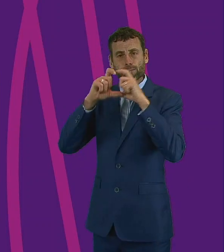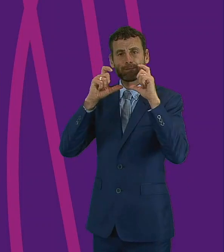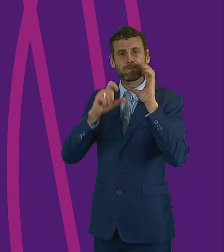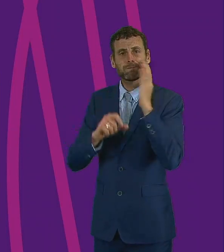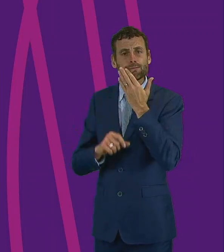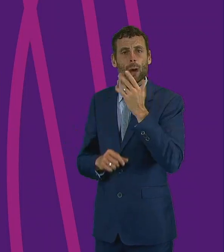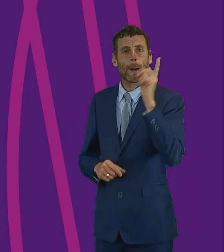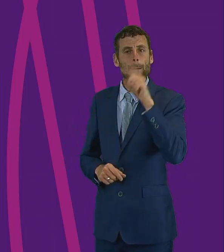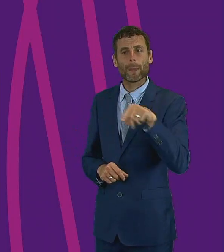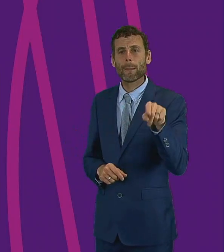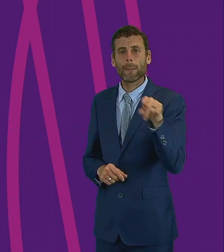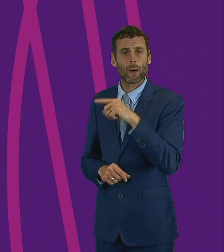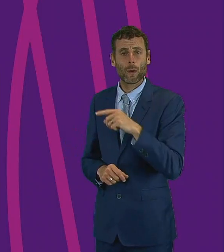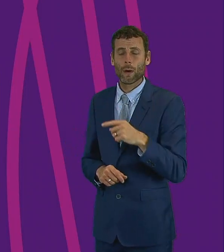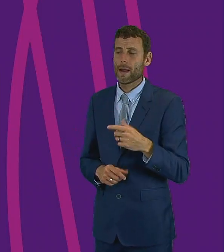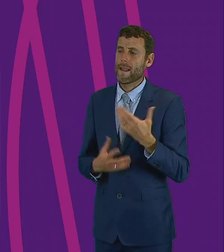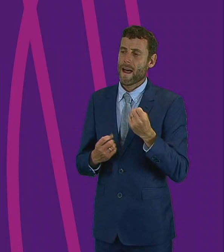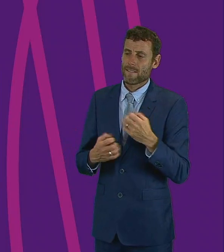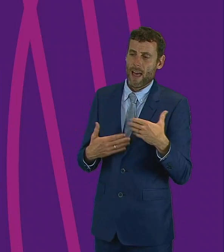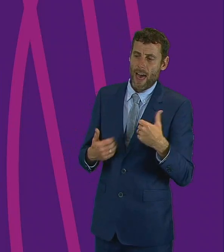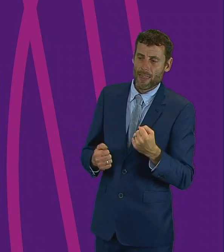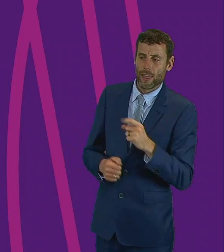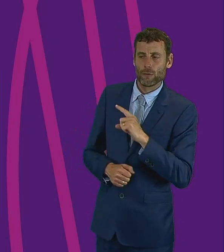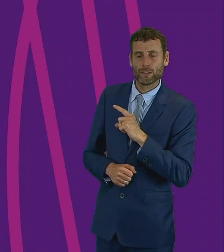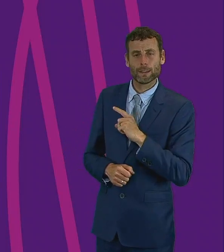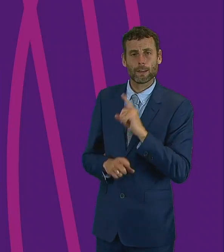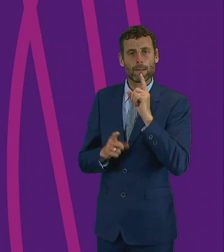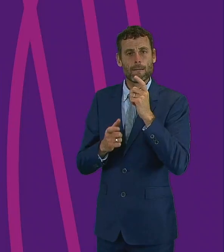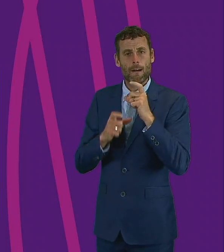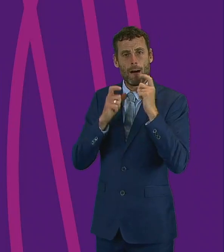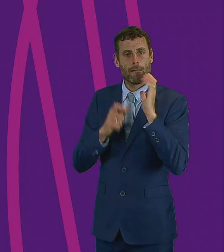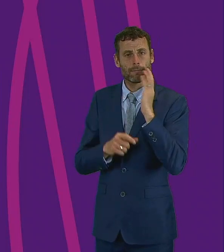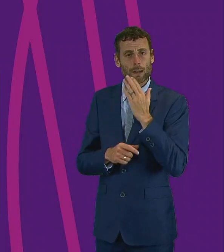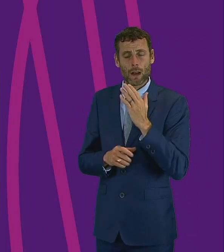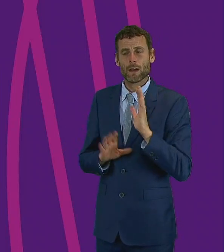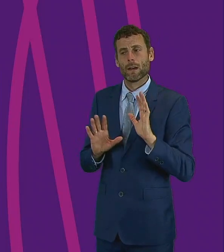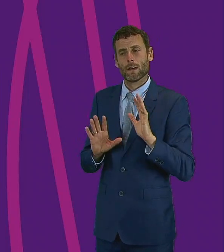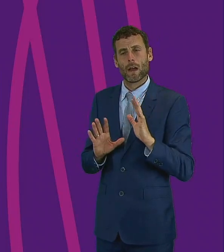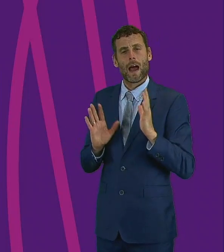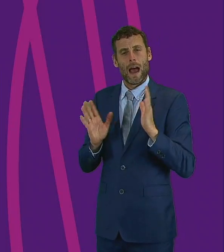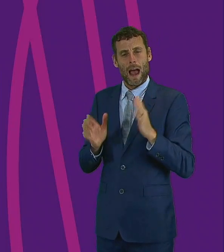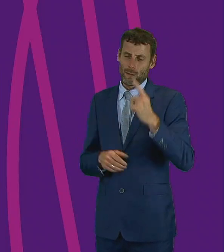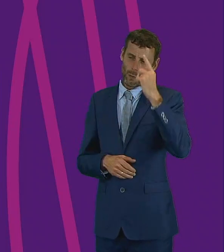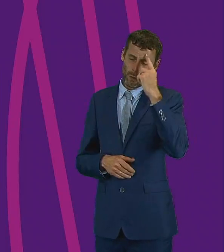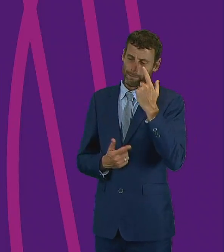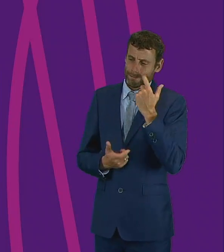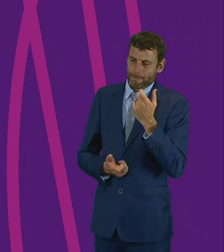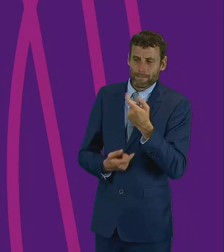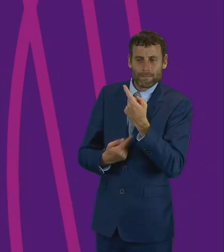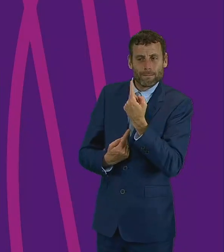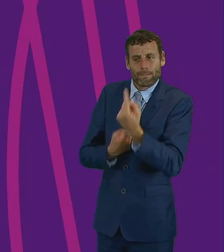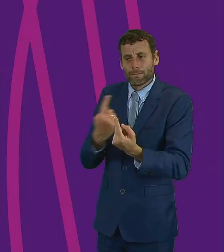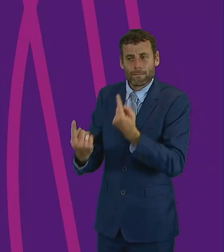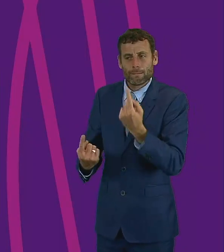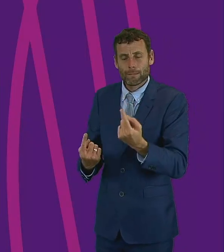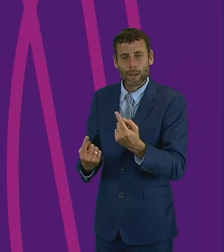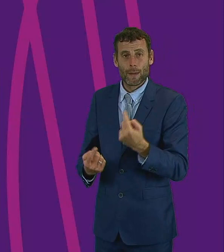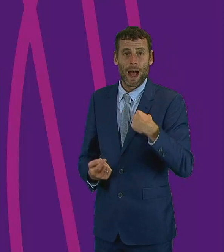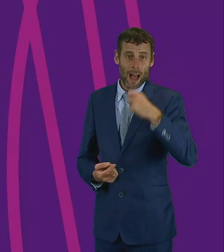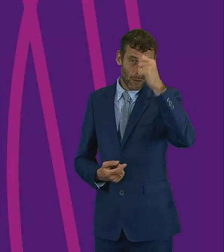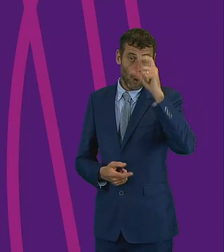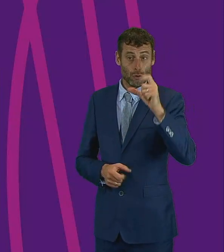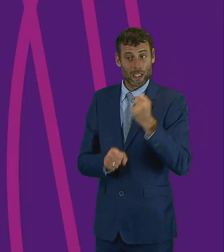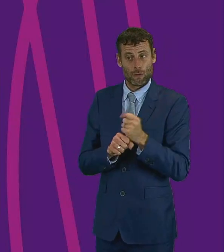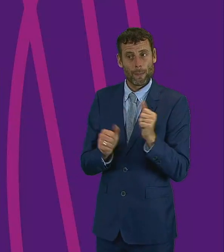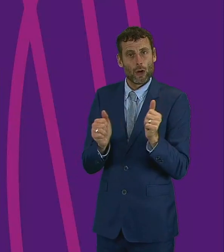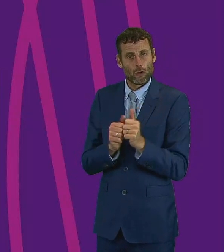who have health reasons for not wearing a face covering, we have to continue to act sensitively to that. And I know Christine Graham does agree with